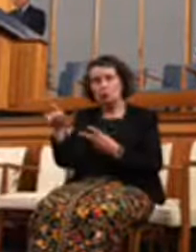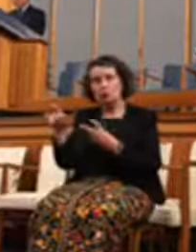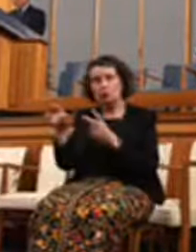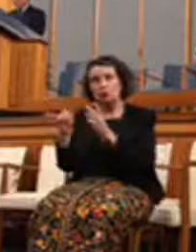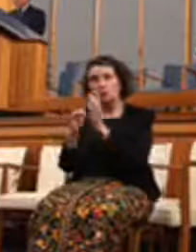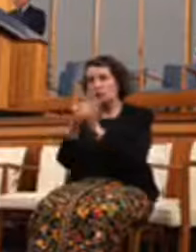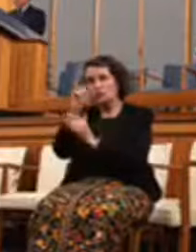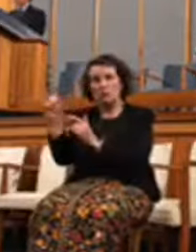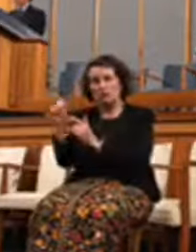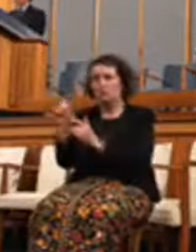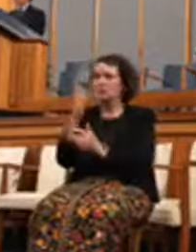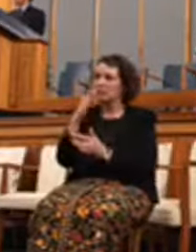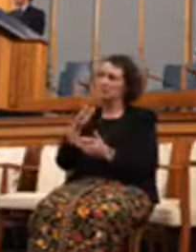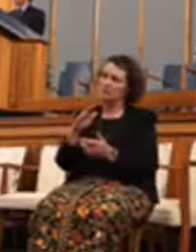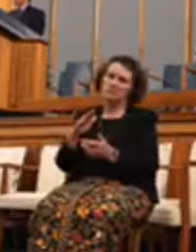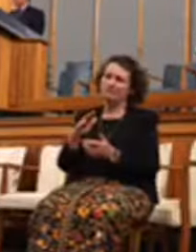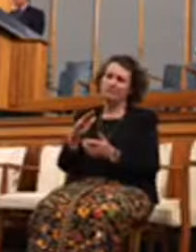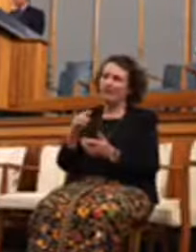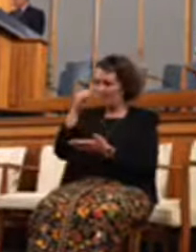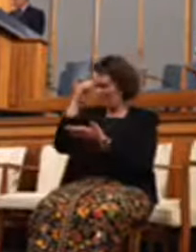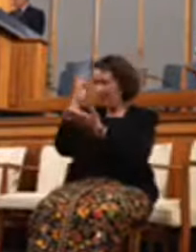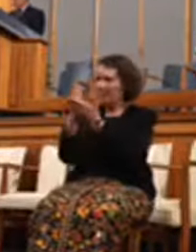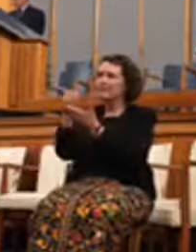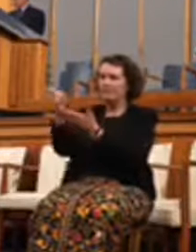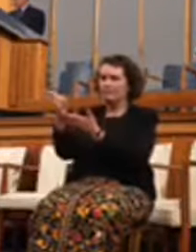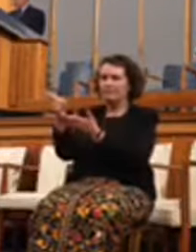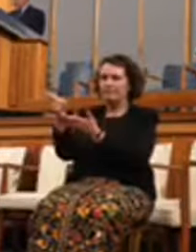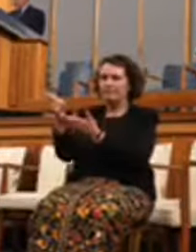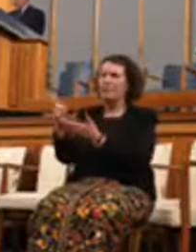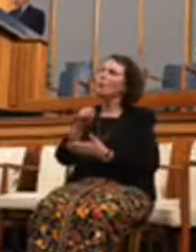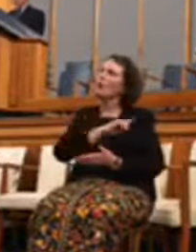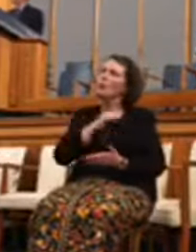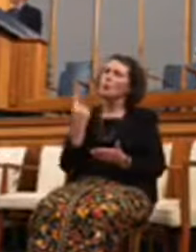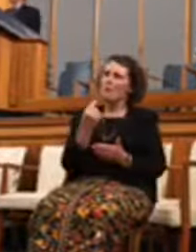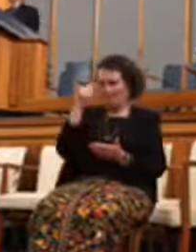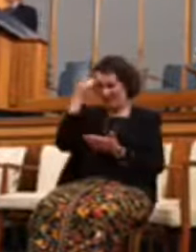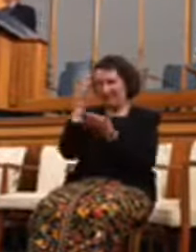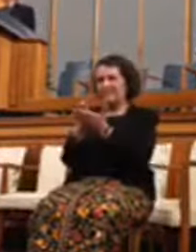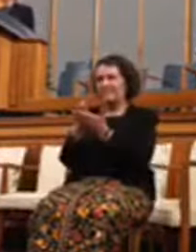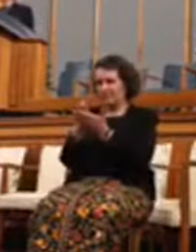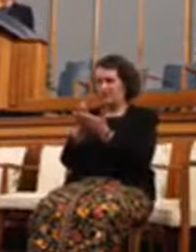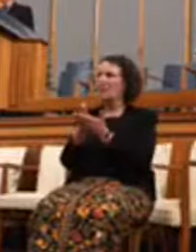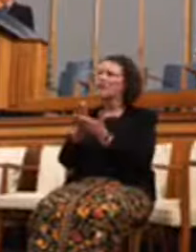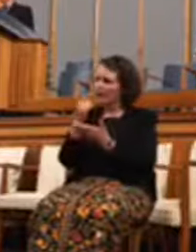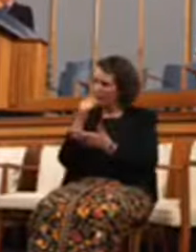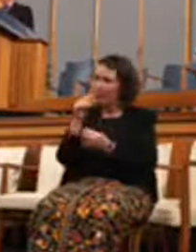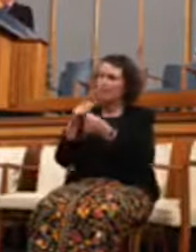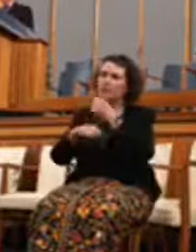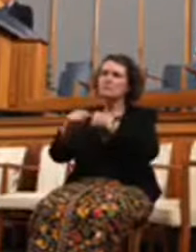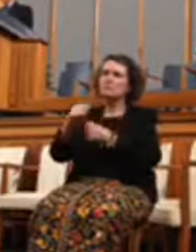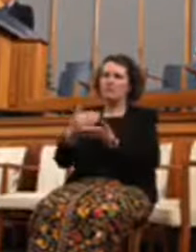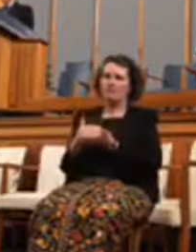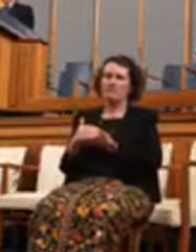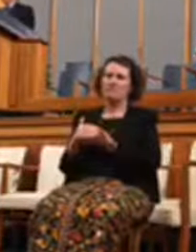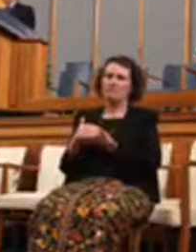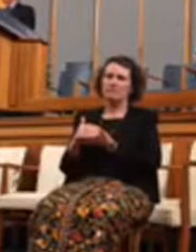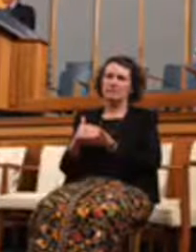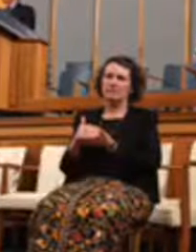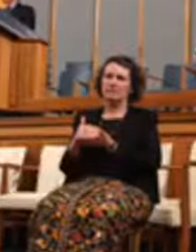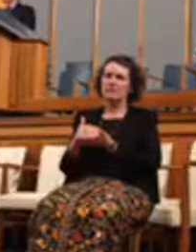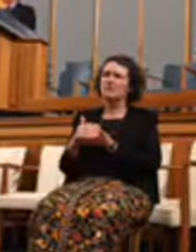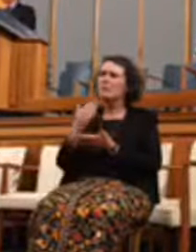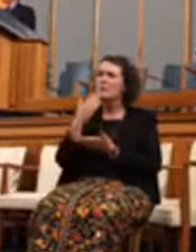man, a saint. Salvation for whosoever believeth. So please make sure tonight, if you